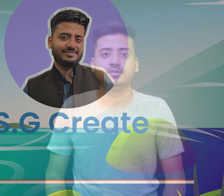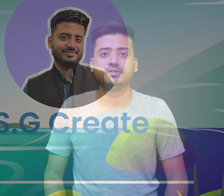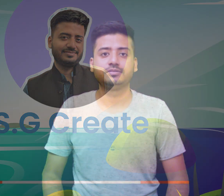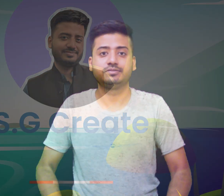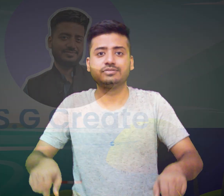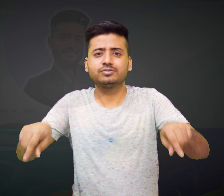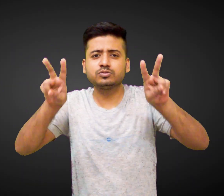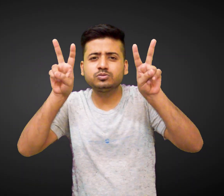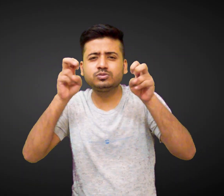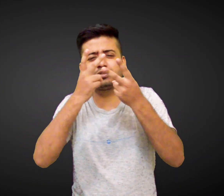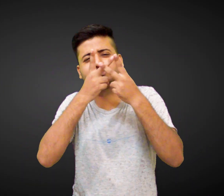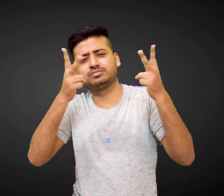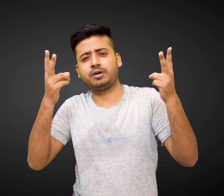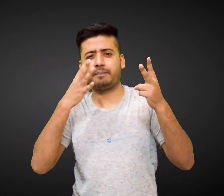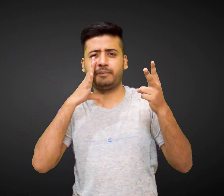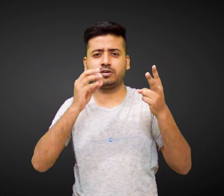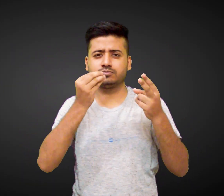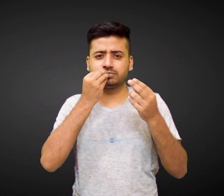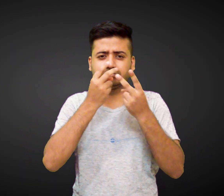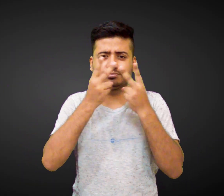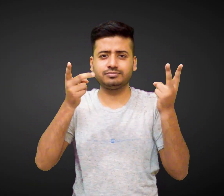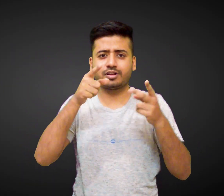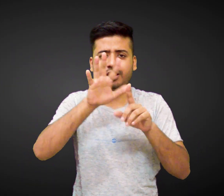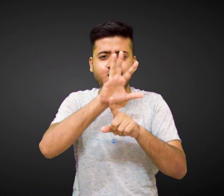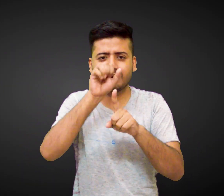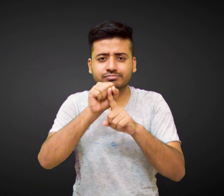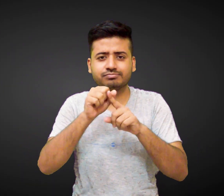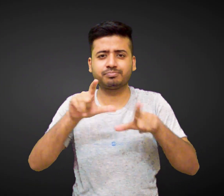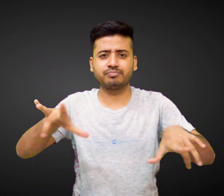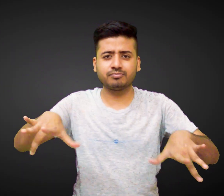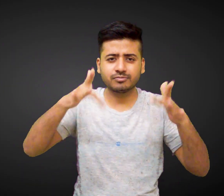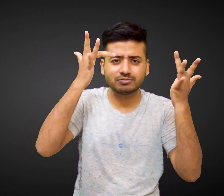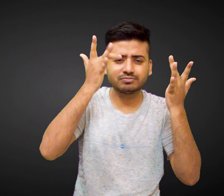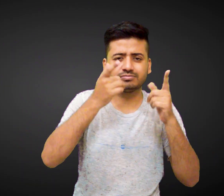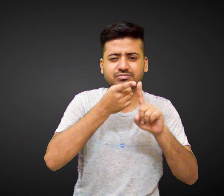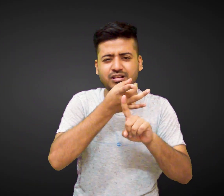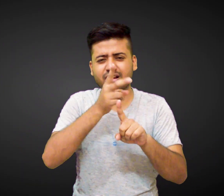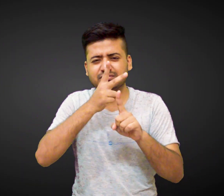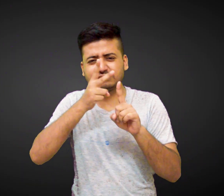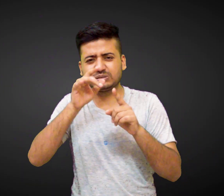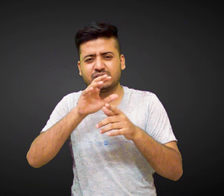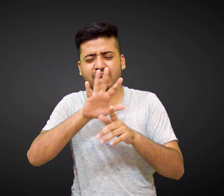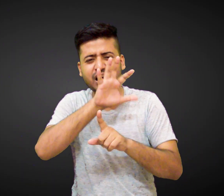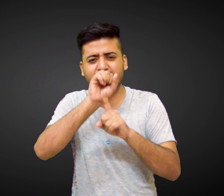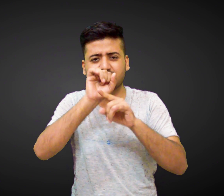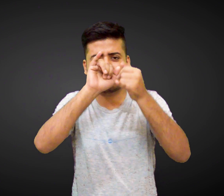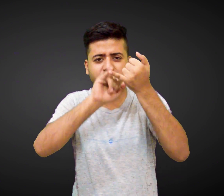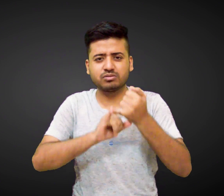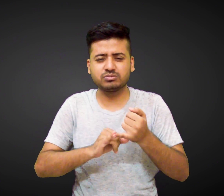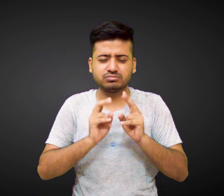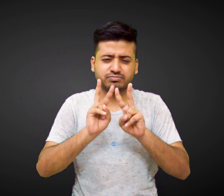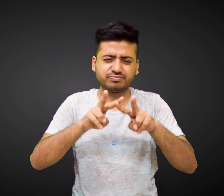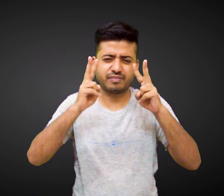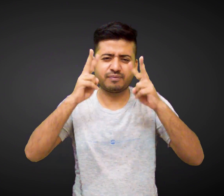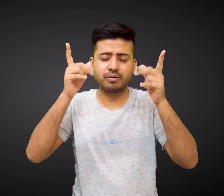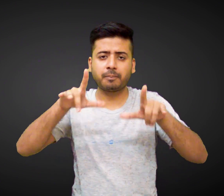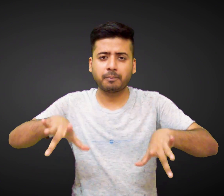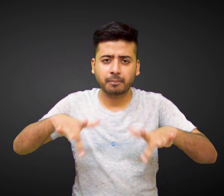the message, not ignore, learn, see news, use, share, must, emphasizes the importance of including learn individuals in news